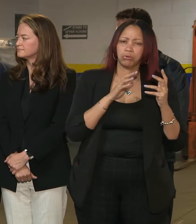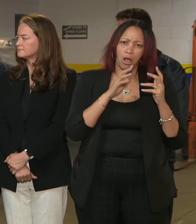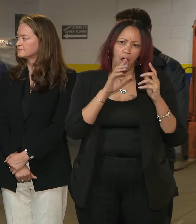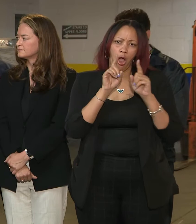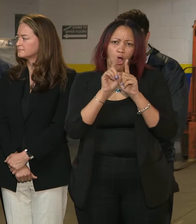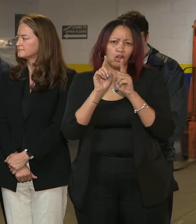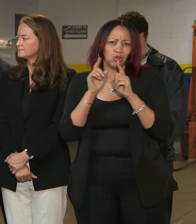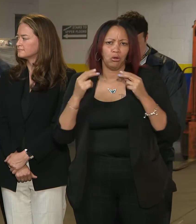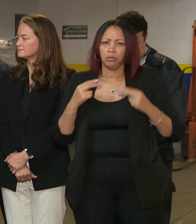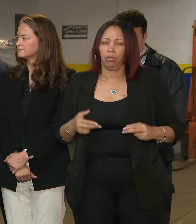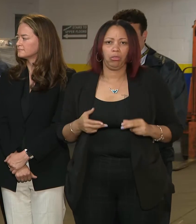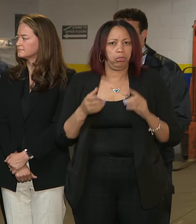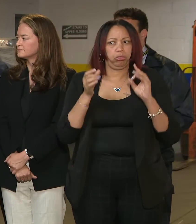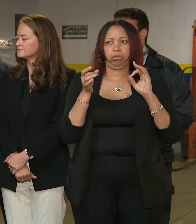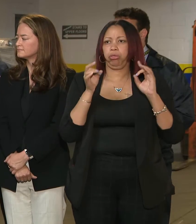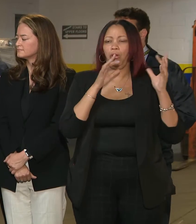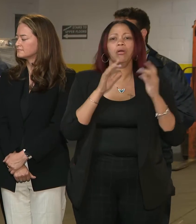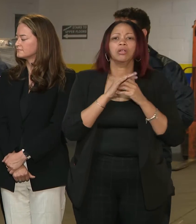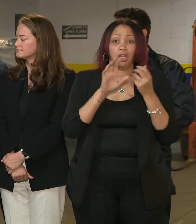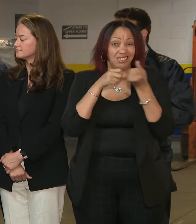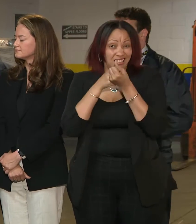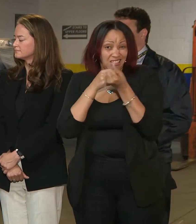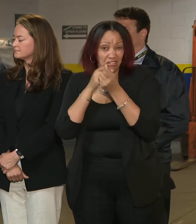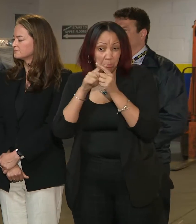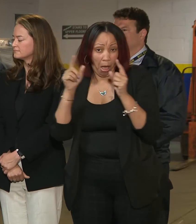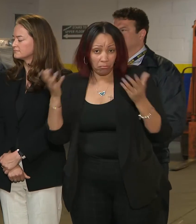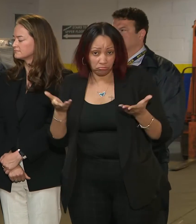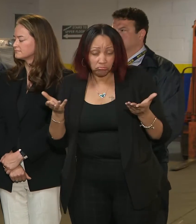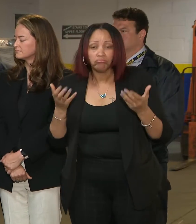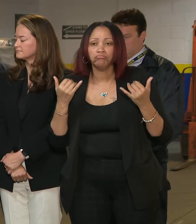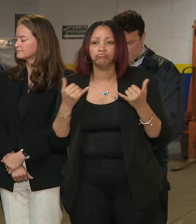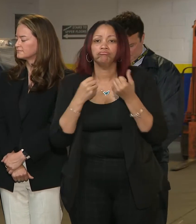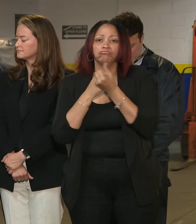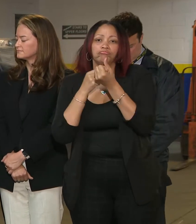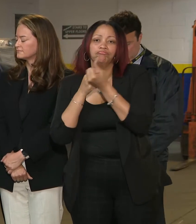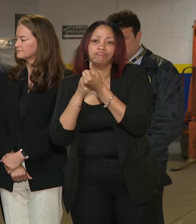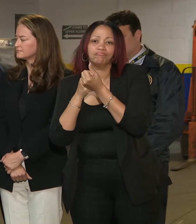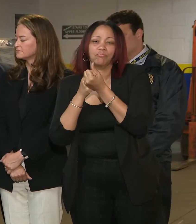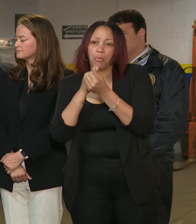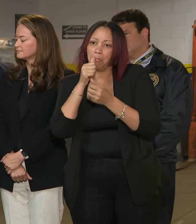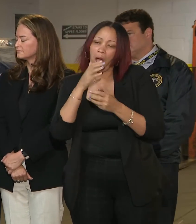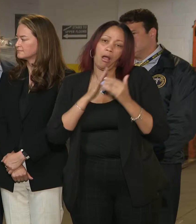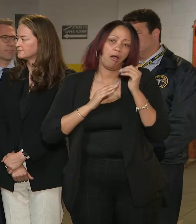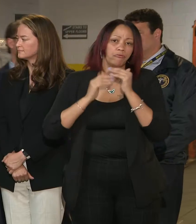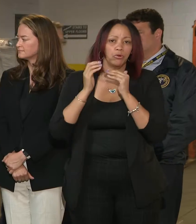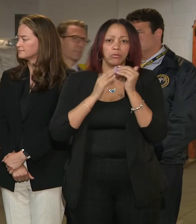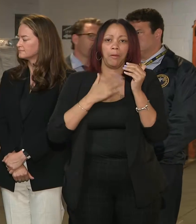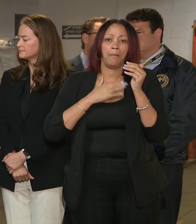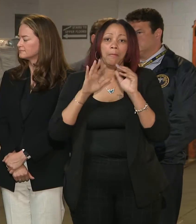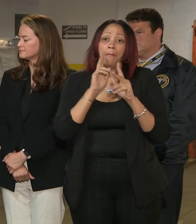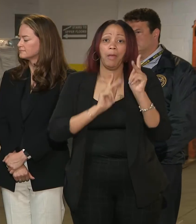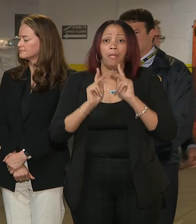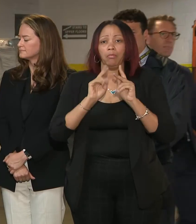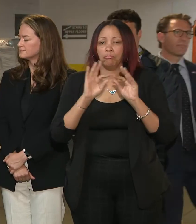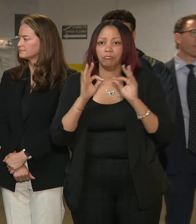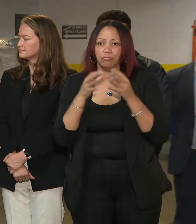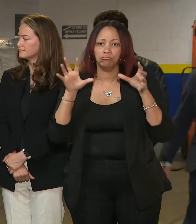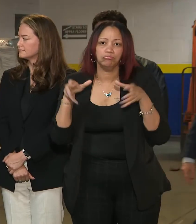of humanitarian assistance which the city of New York provides my country and my people since